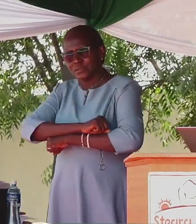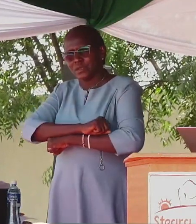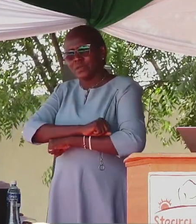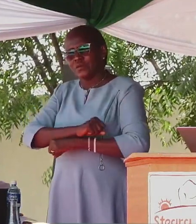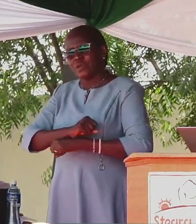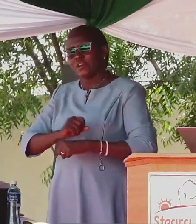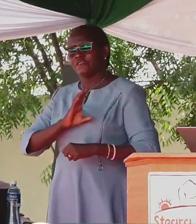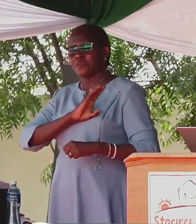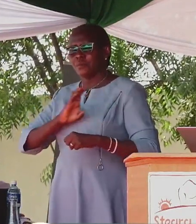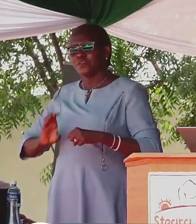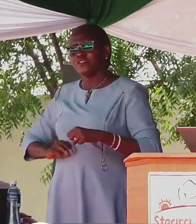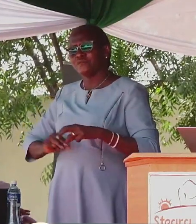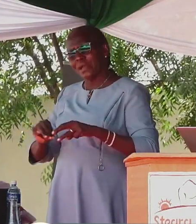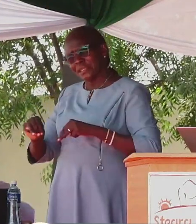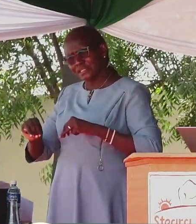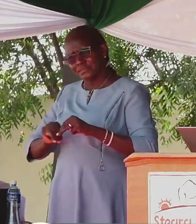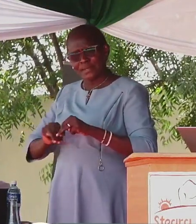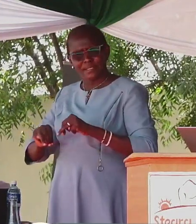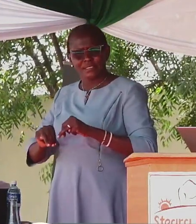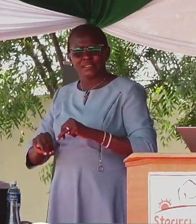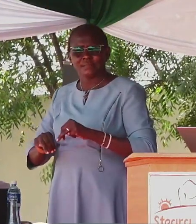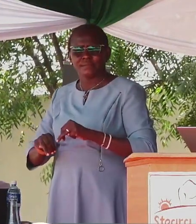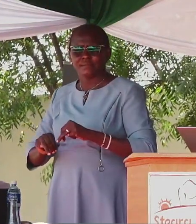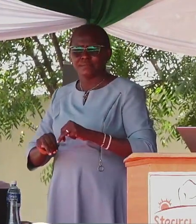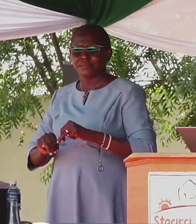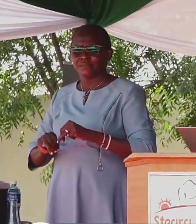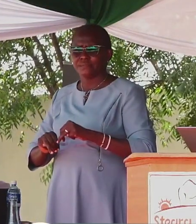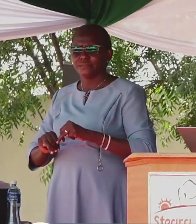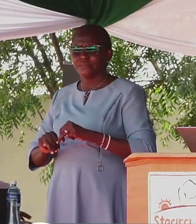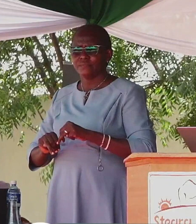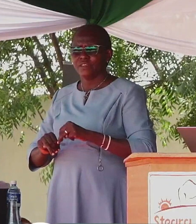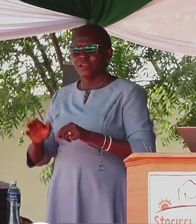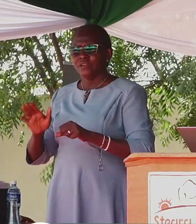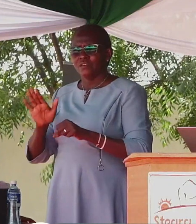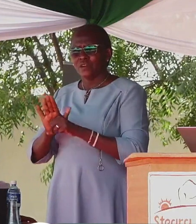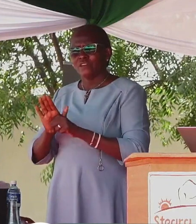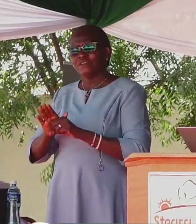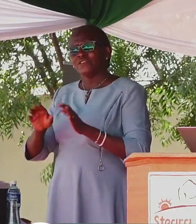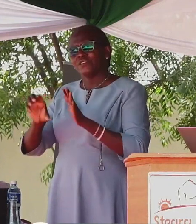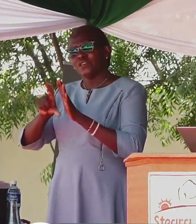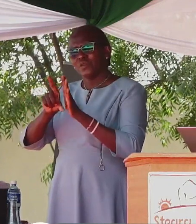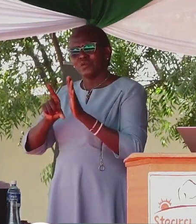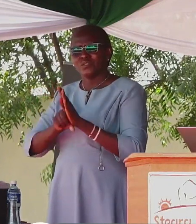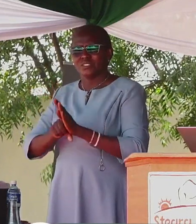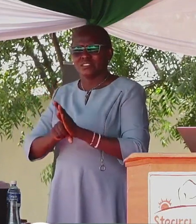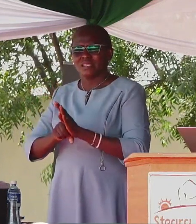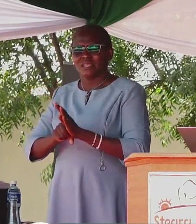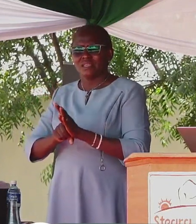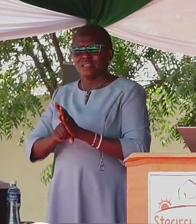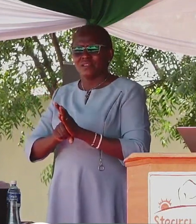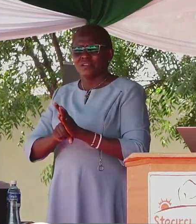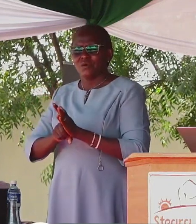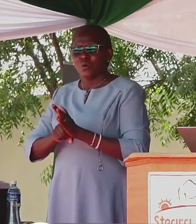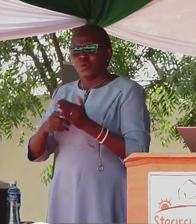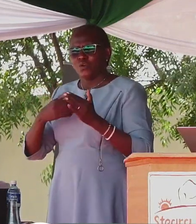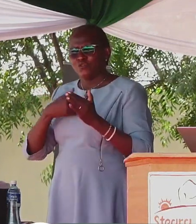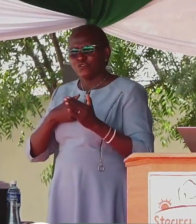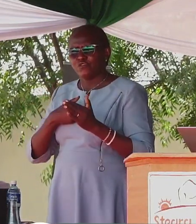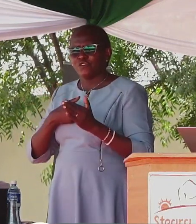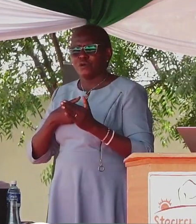management. We have a lot of legislation that I'll discuss as we go forward. We have a